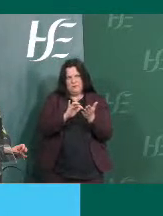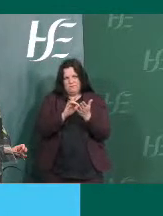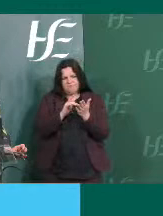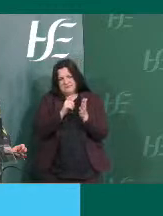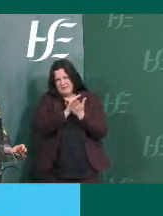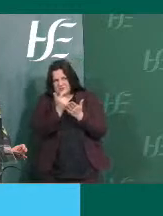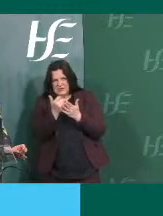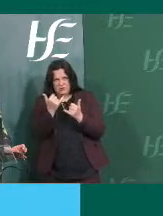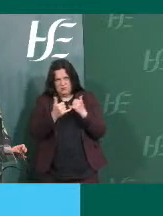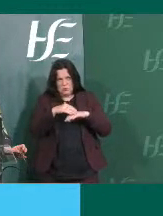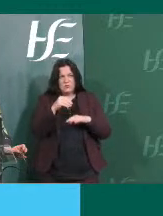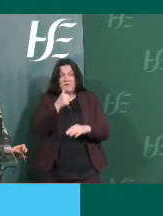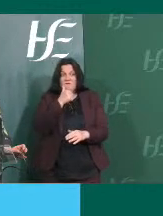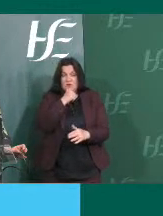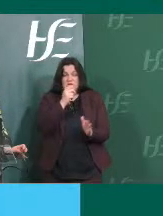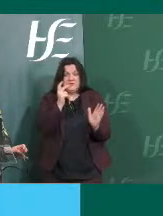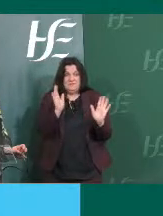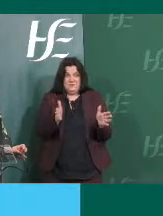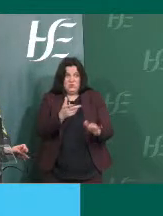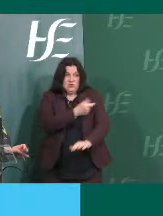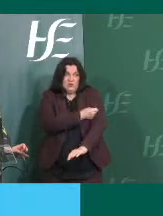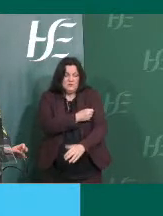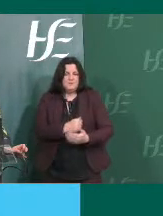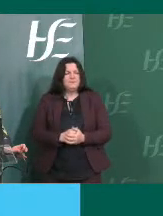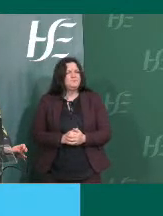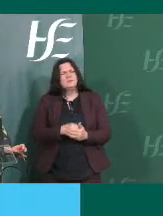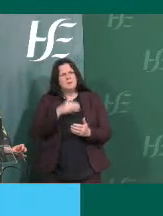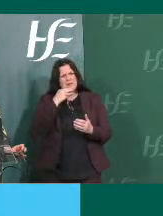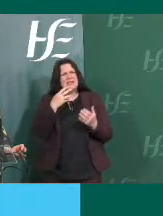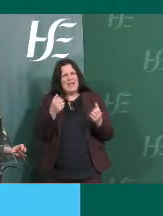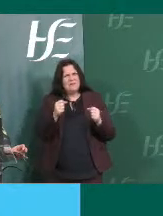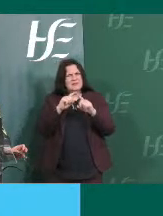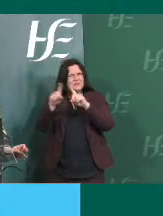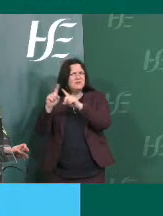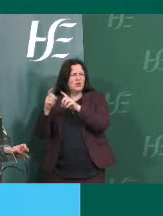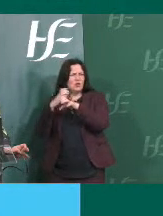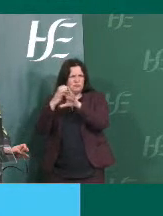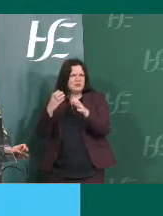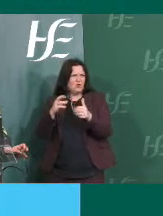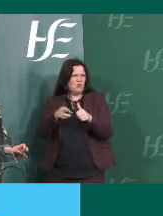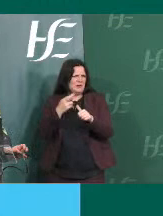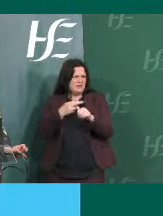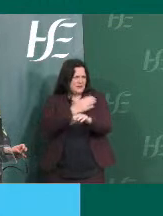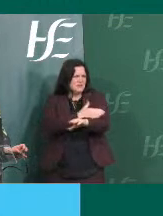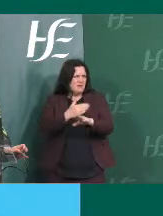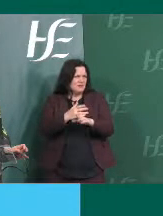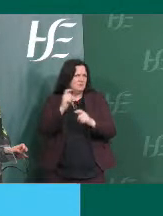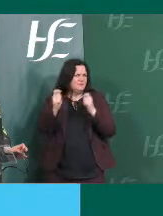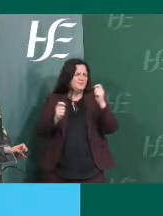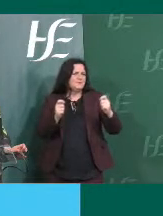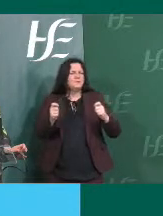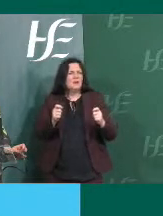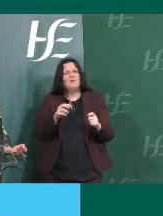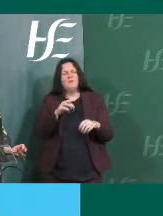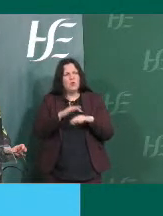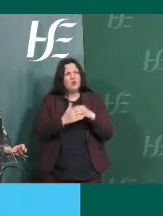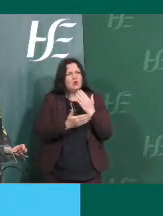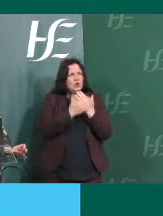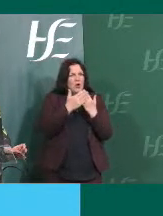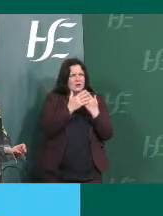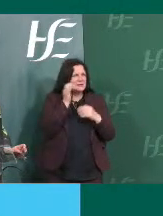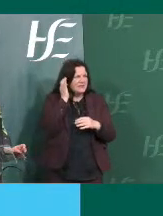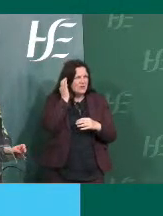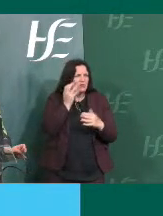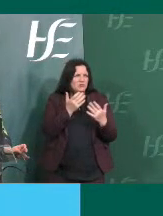had a first dose. So this has been rolled out across many countries in the world already in terms of their adolescents, 12 to